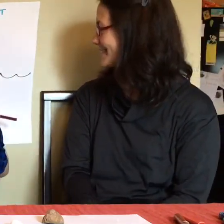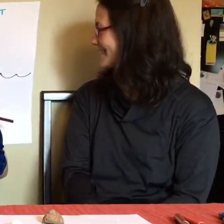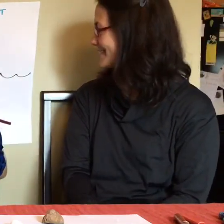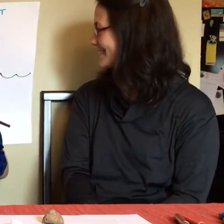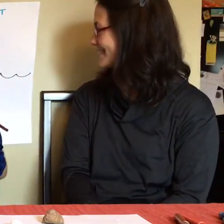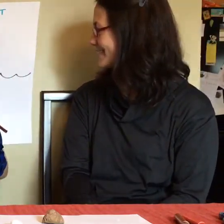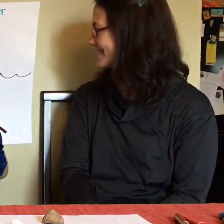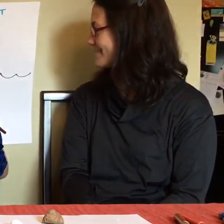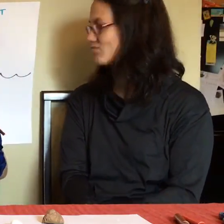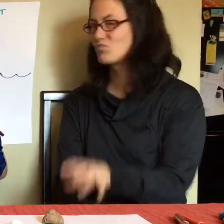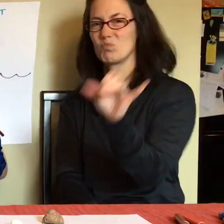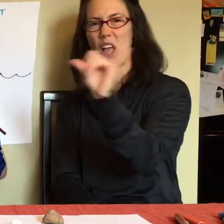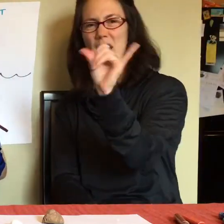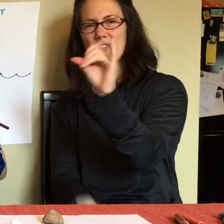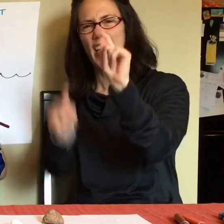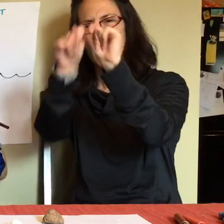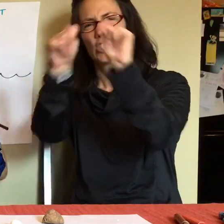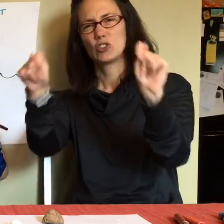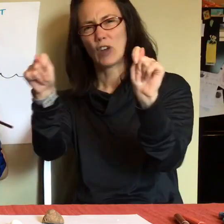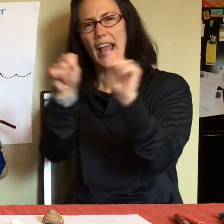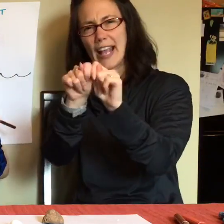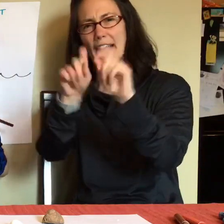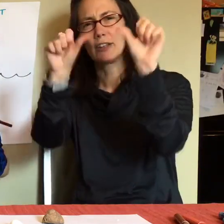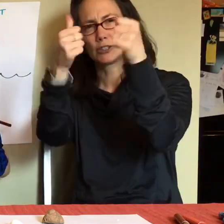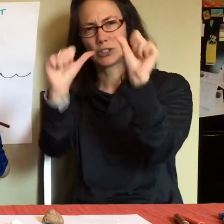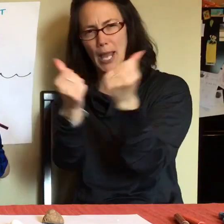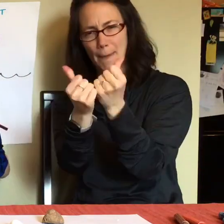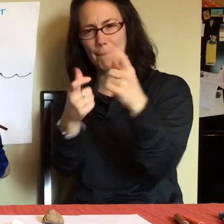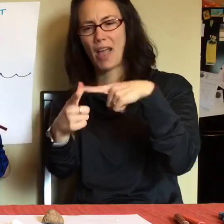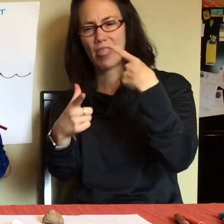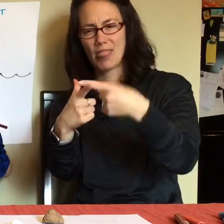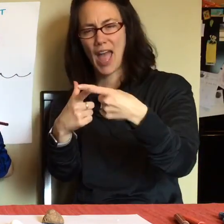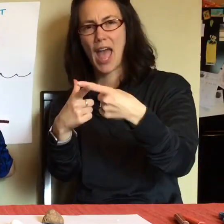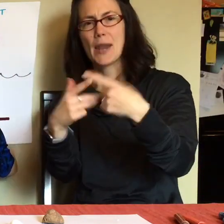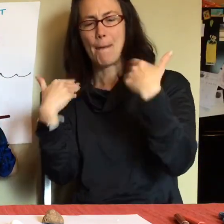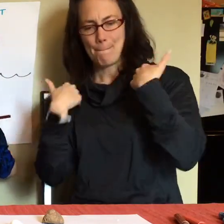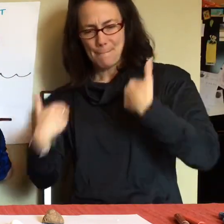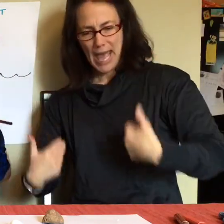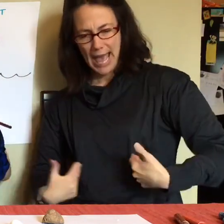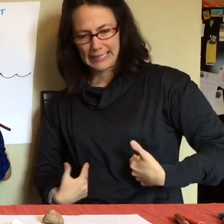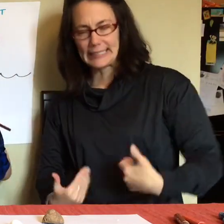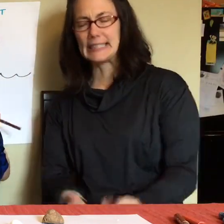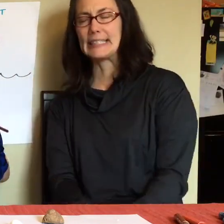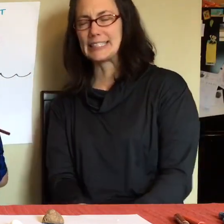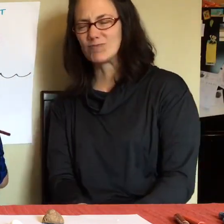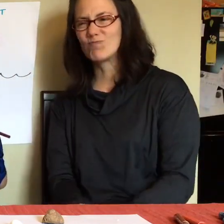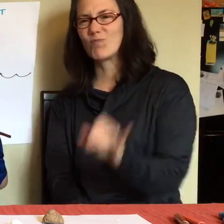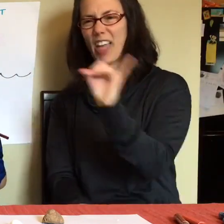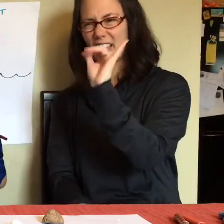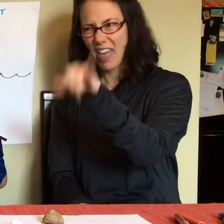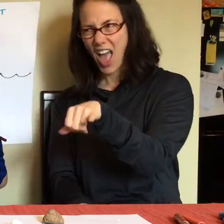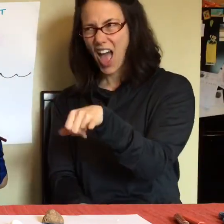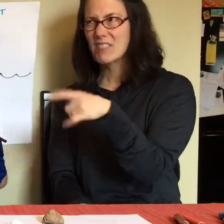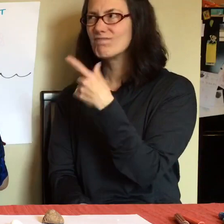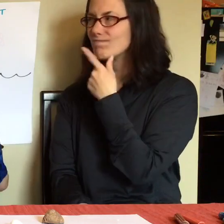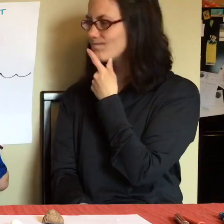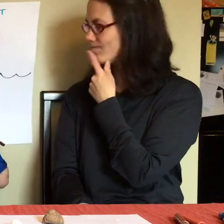like a triangle right here, and then a little body. And then